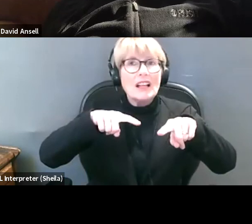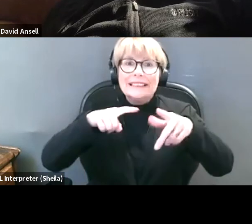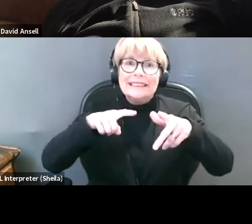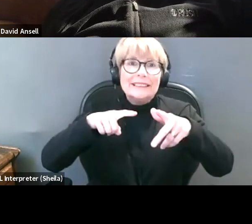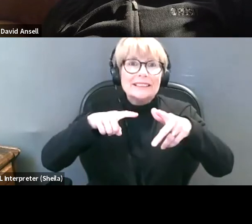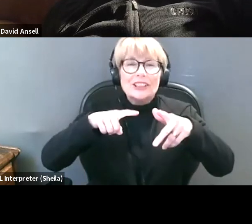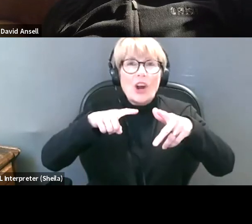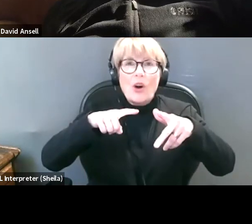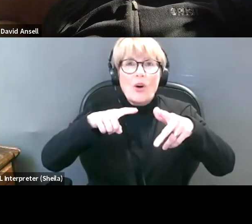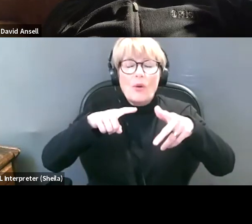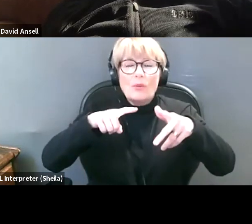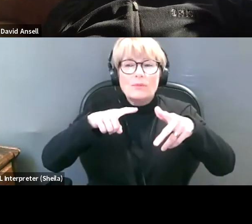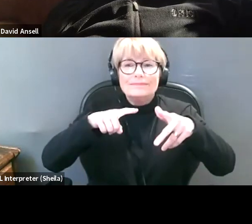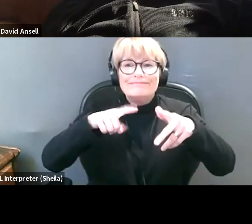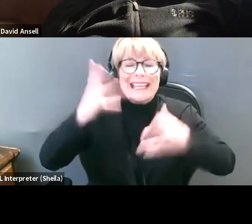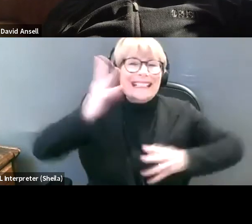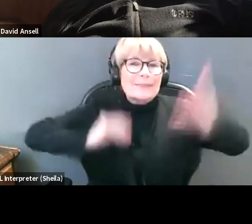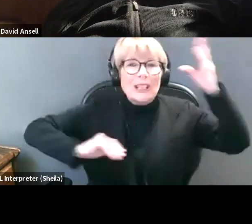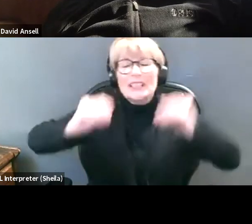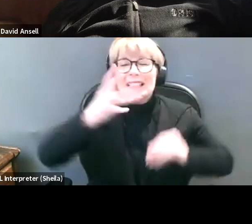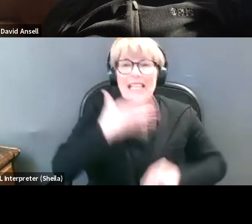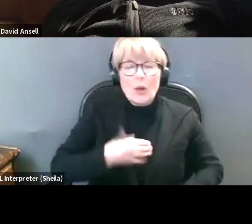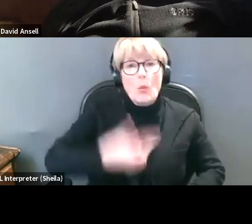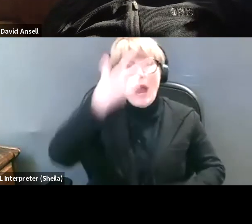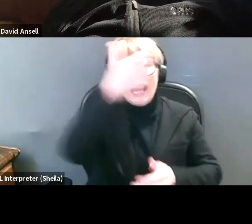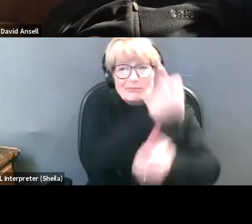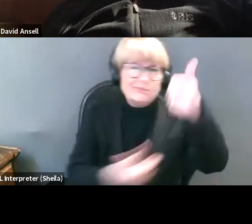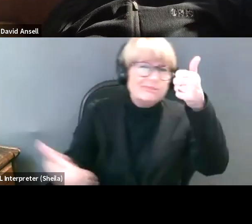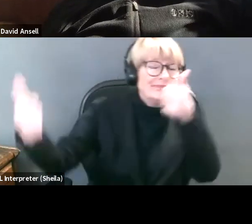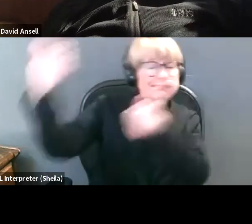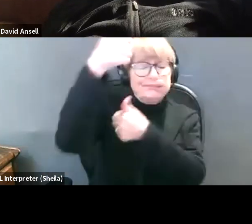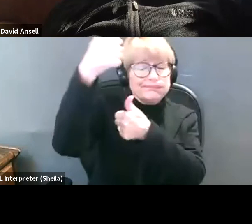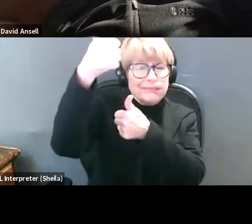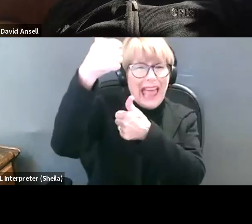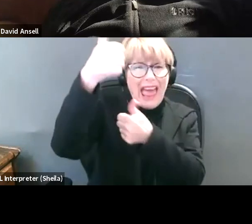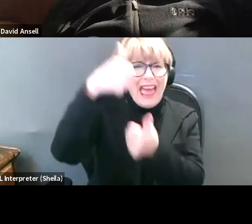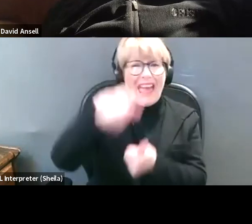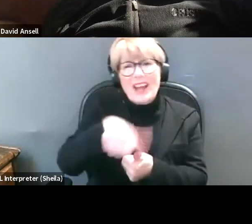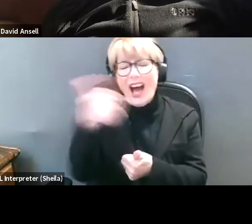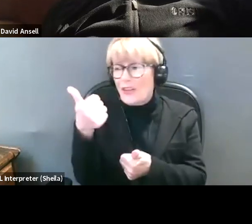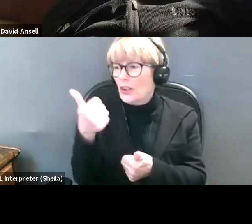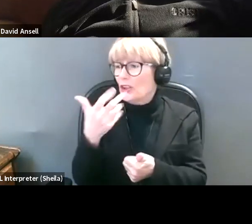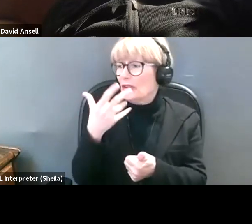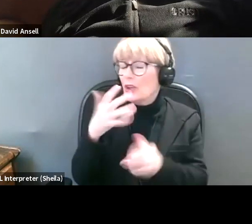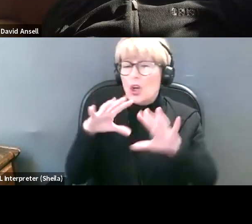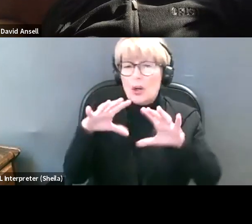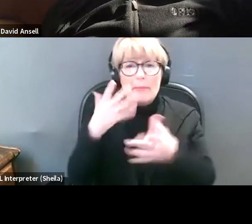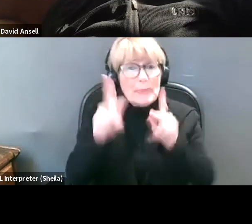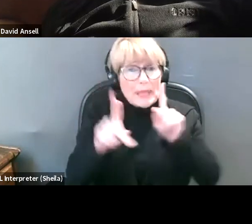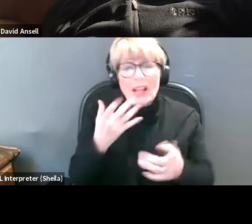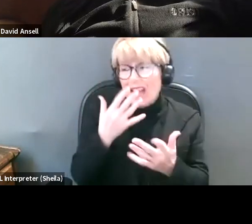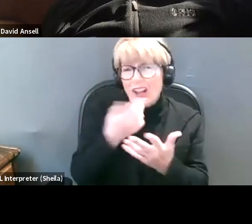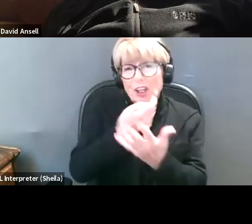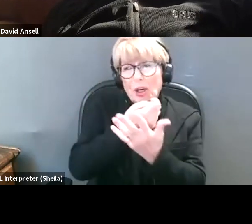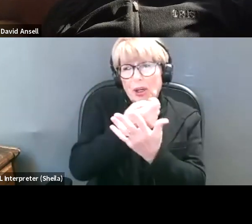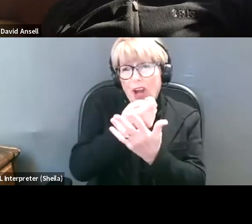white supremacism and other forms of exclusion that are killing literally a matter of life and